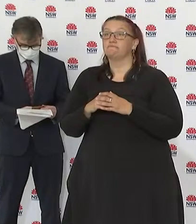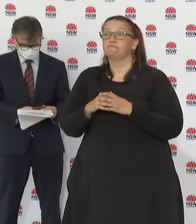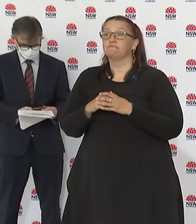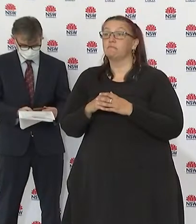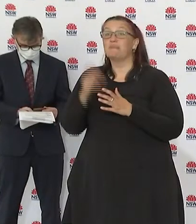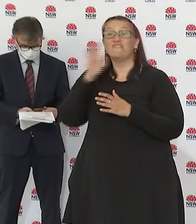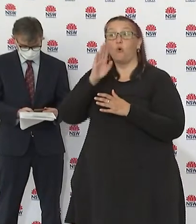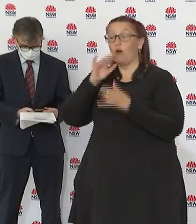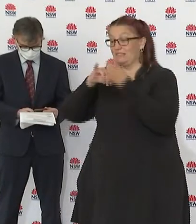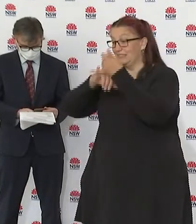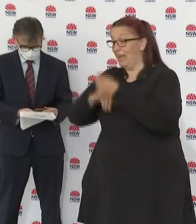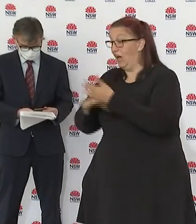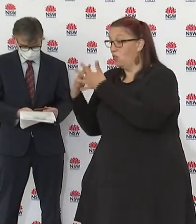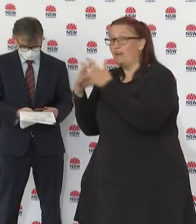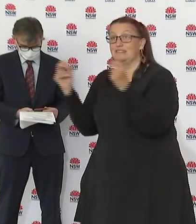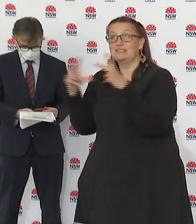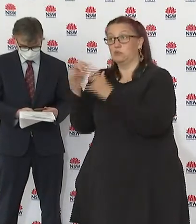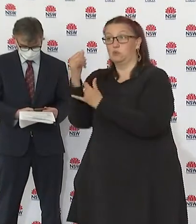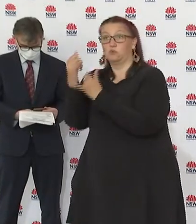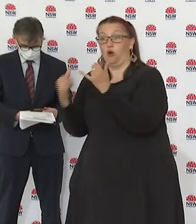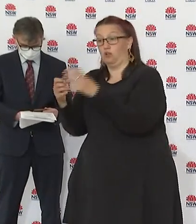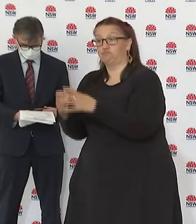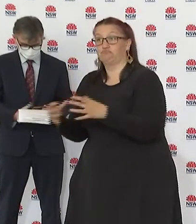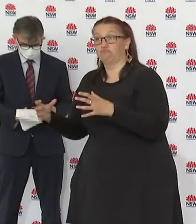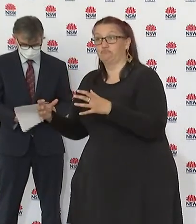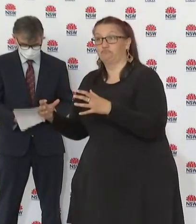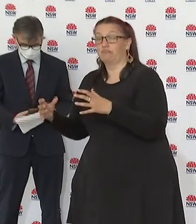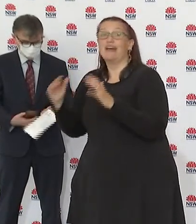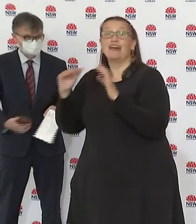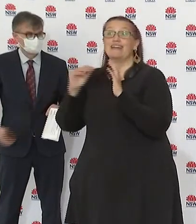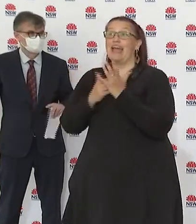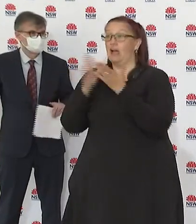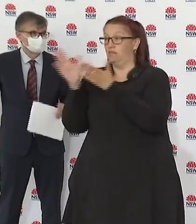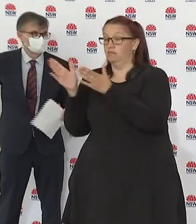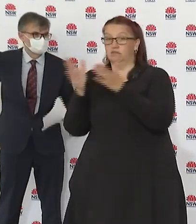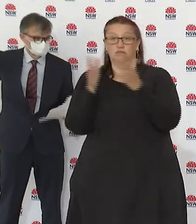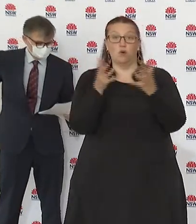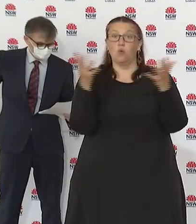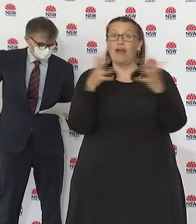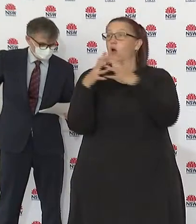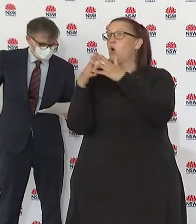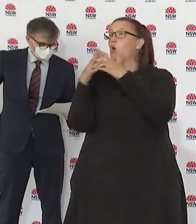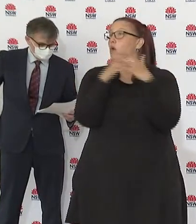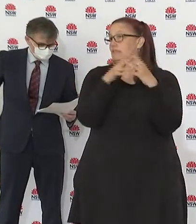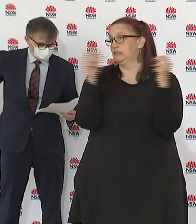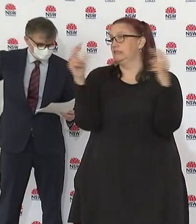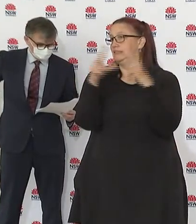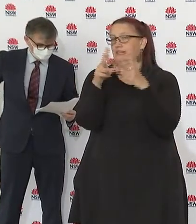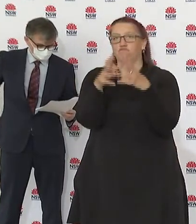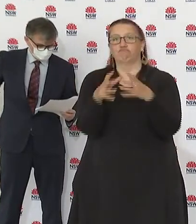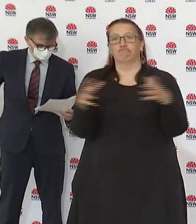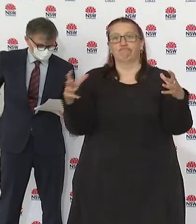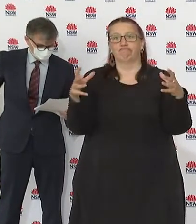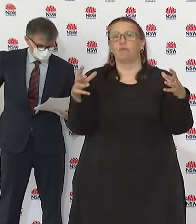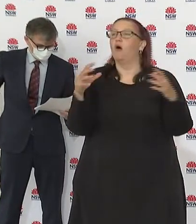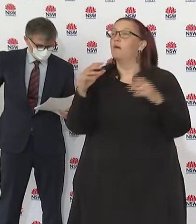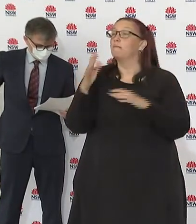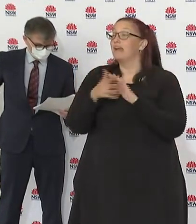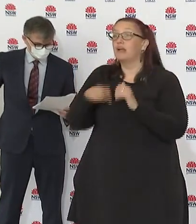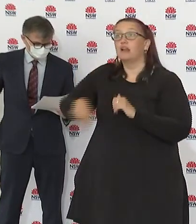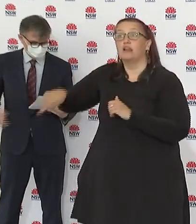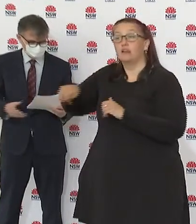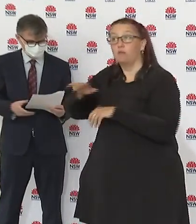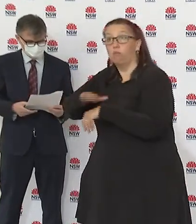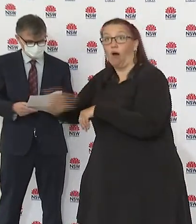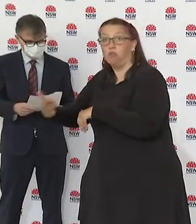than Southwestern Sydney. Of course, we want to ask the Southwestern community to stay vigilant. In particular, I want to call out and